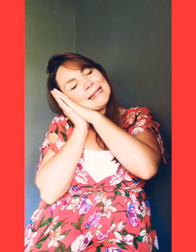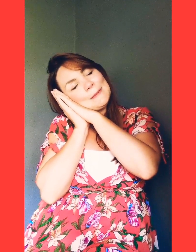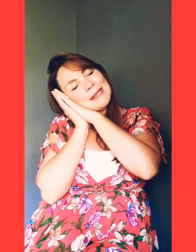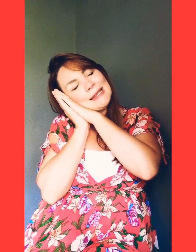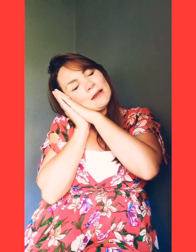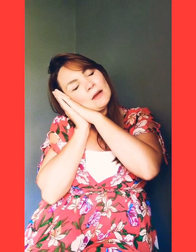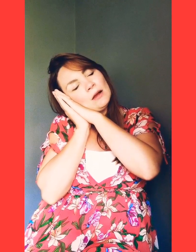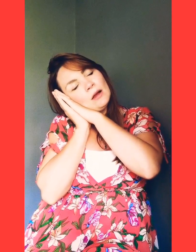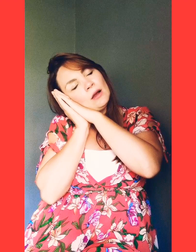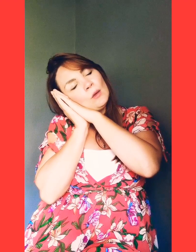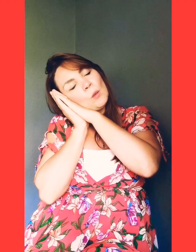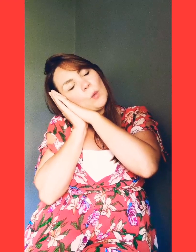Sleepy.